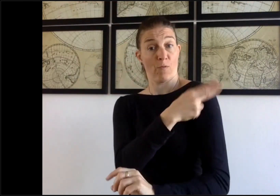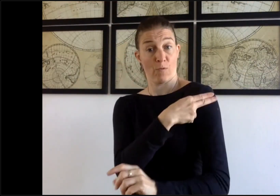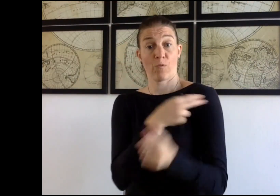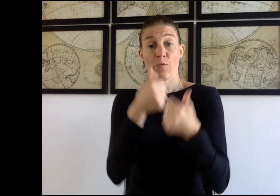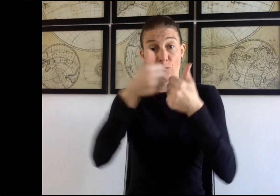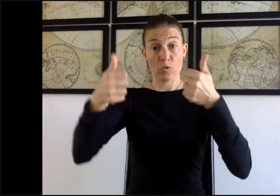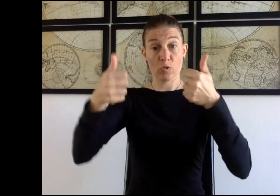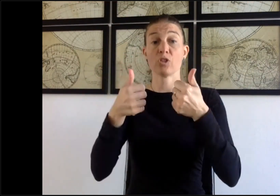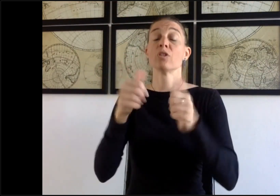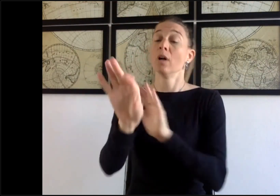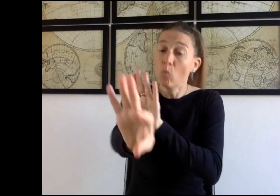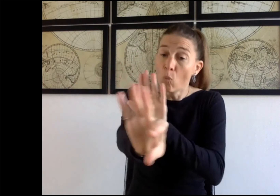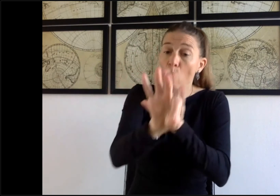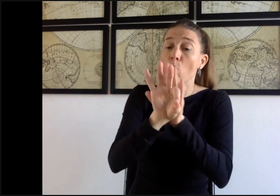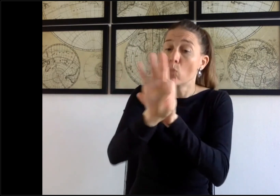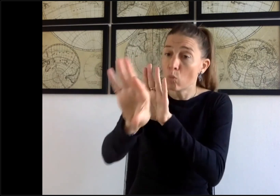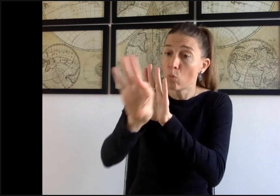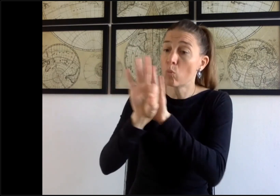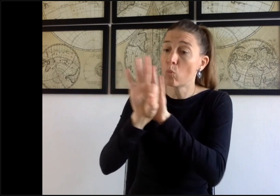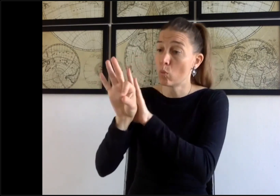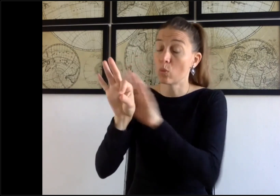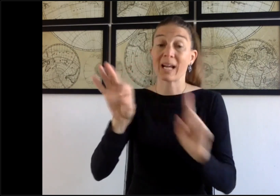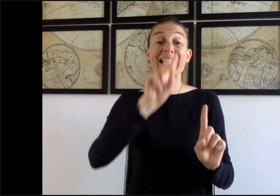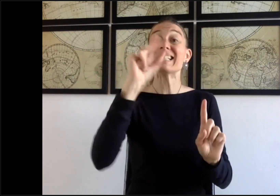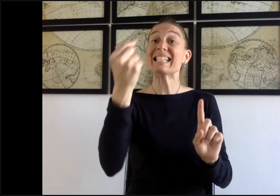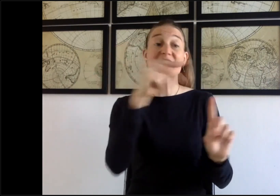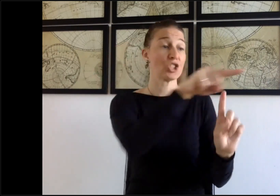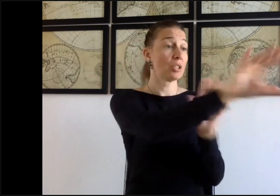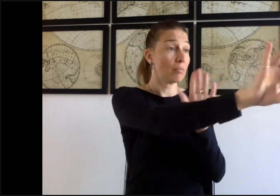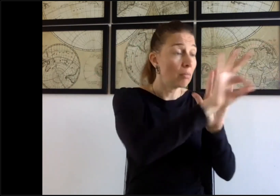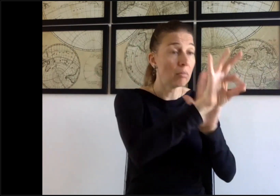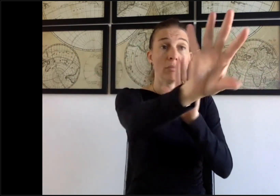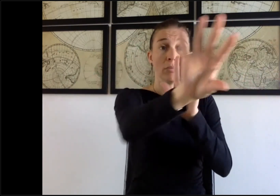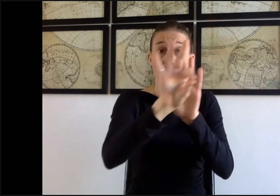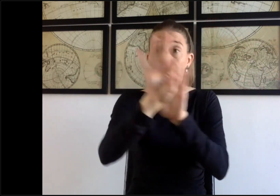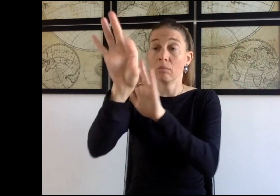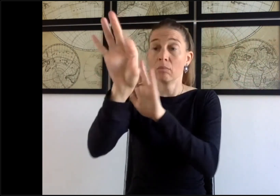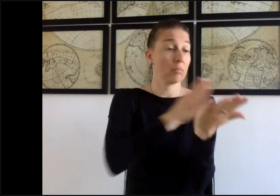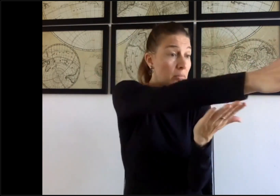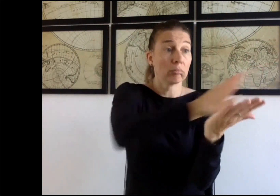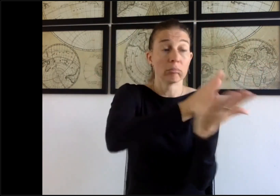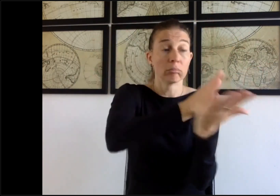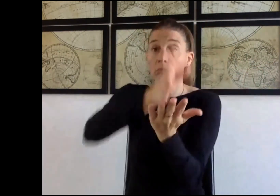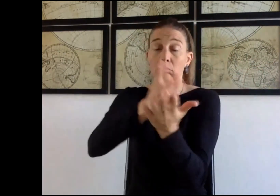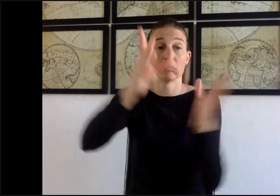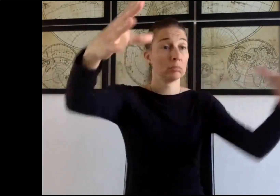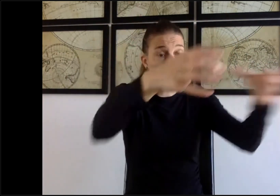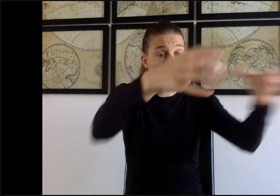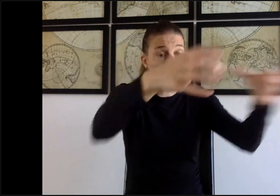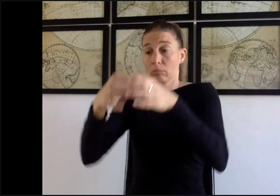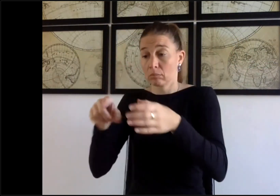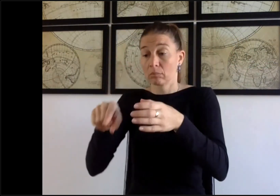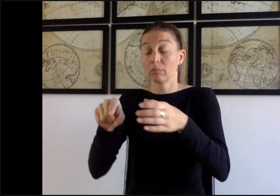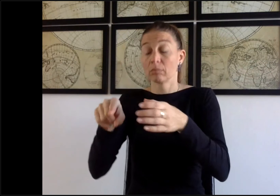in all DGs to mainstream disability issues, to mainstream equality agenda and non-discrimination